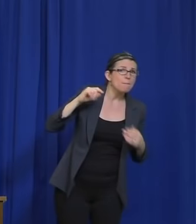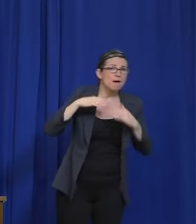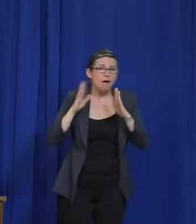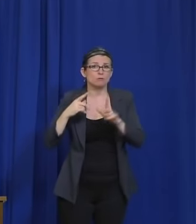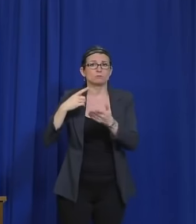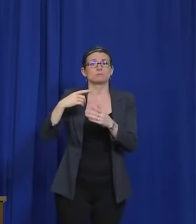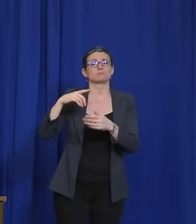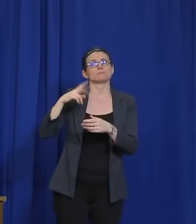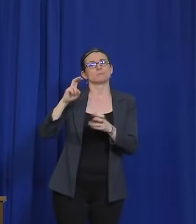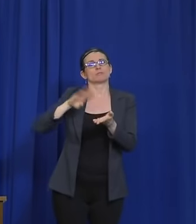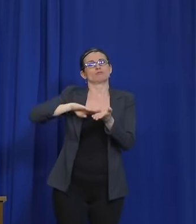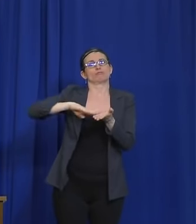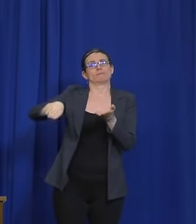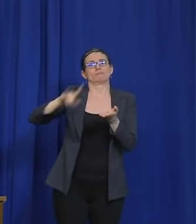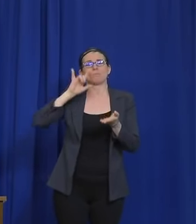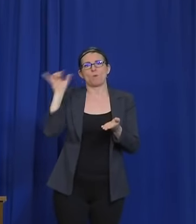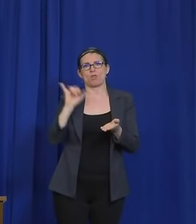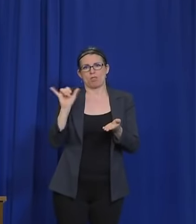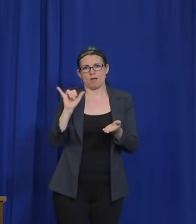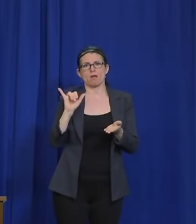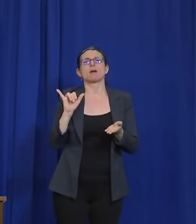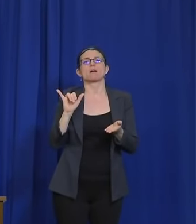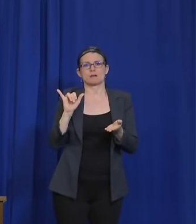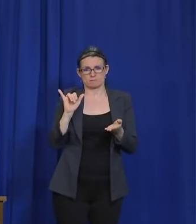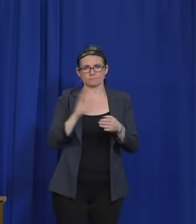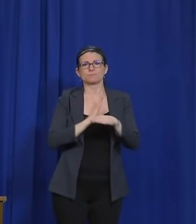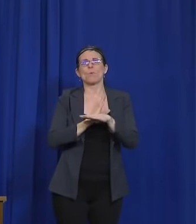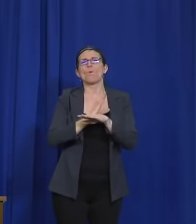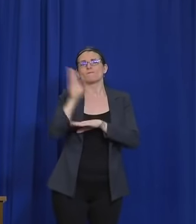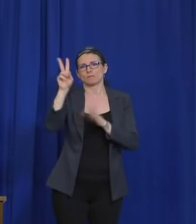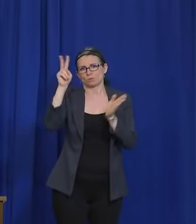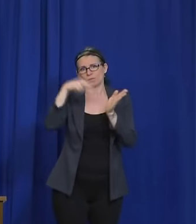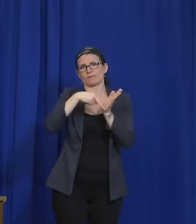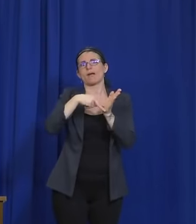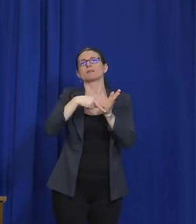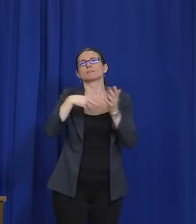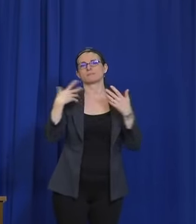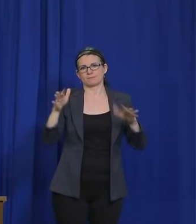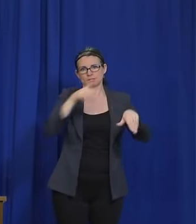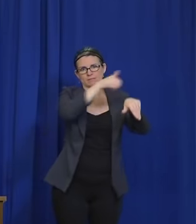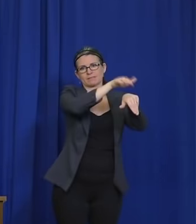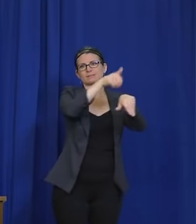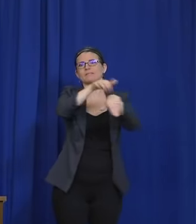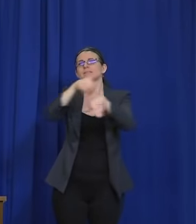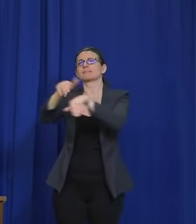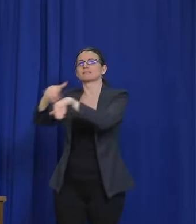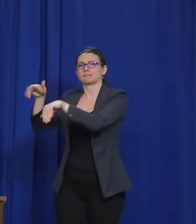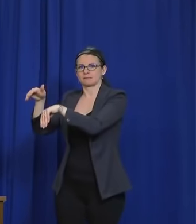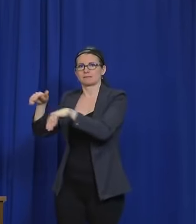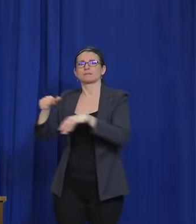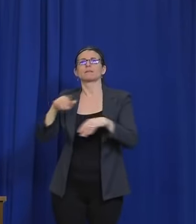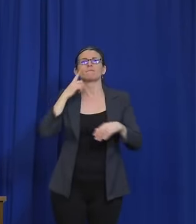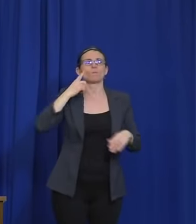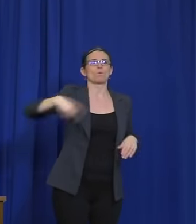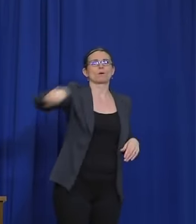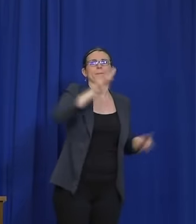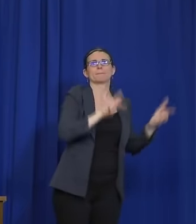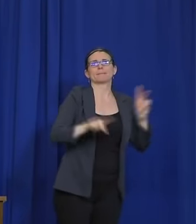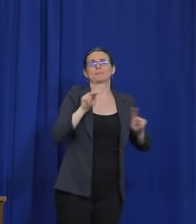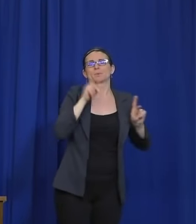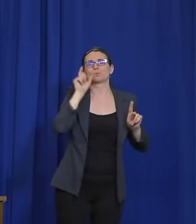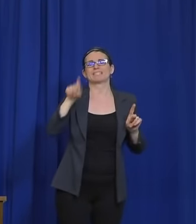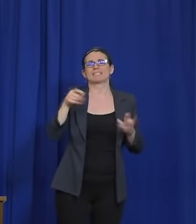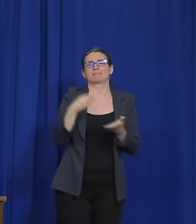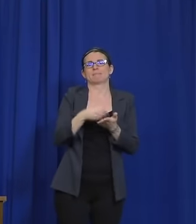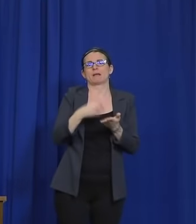2,022 processed checks of $500 going out to landlords to pay people's rents. We still have capacity to process rent